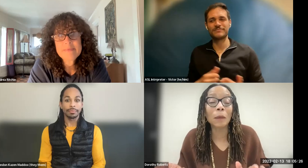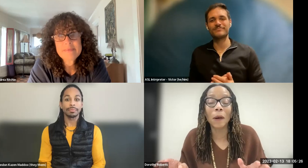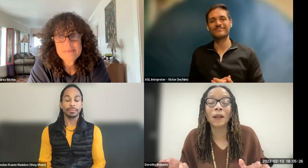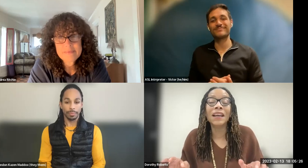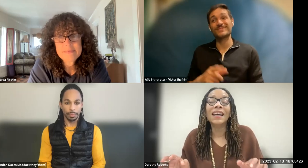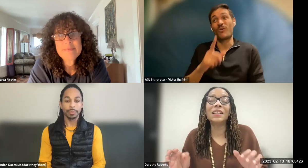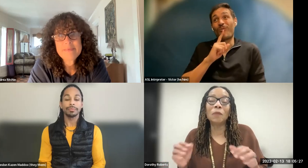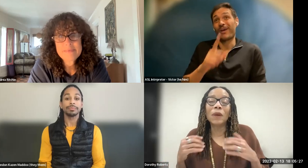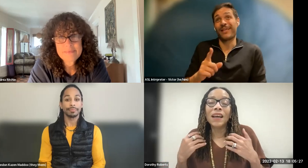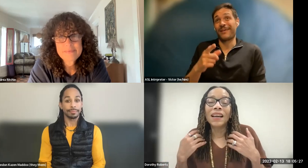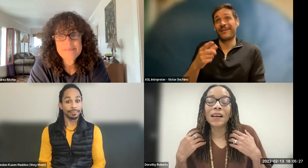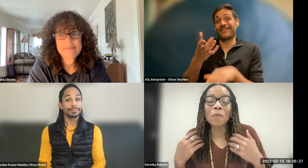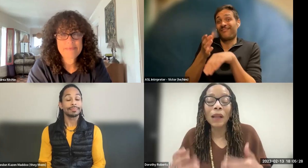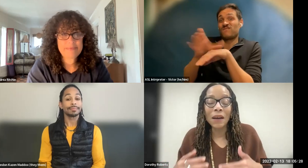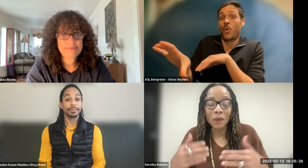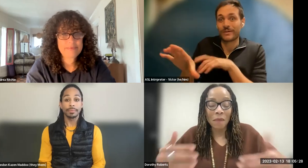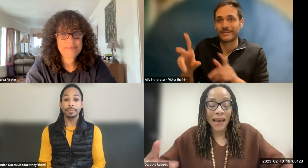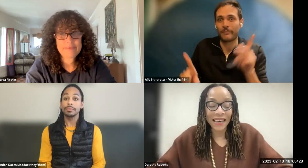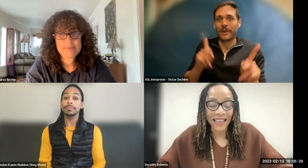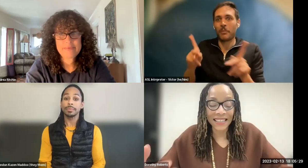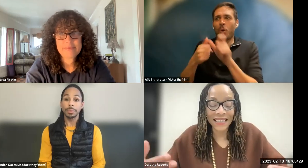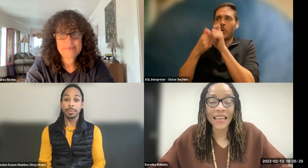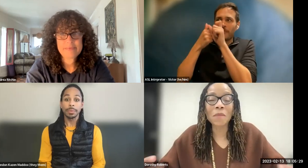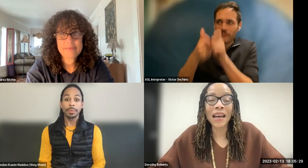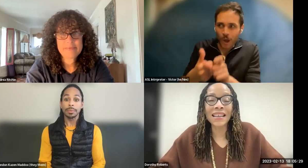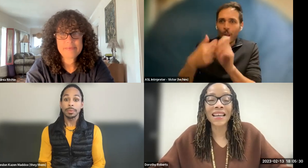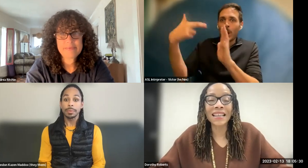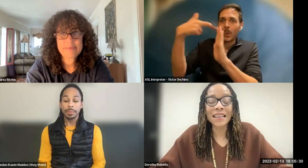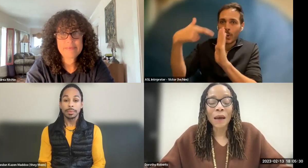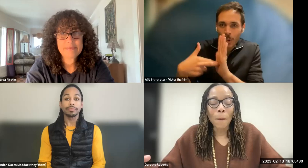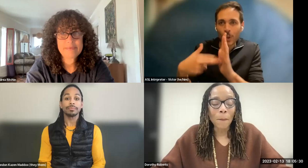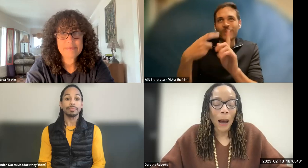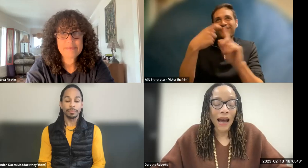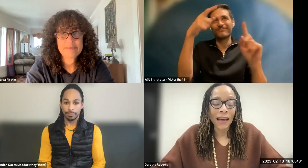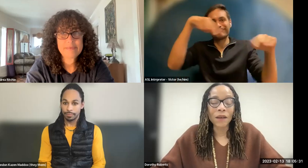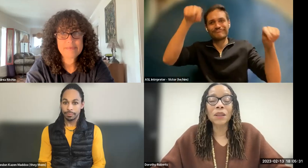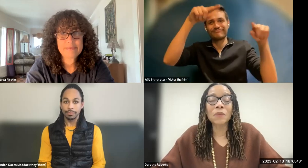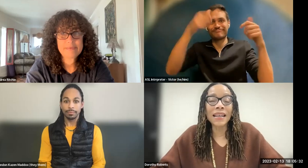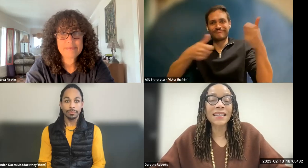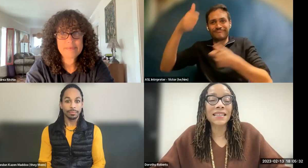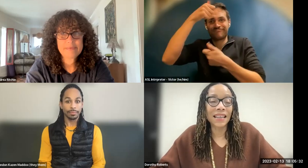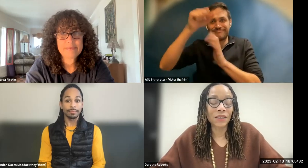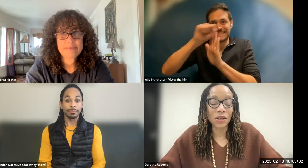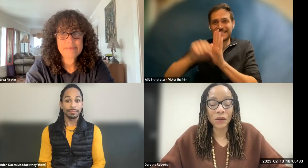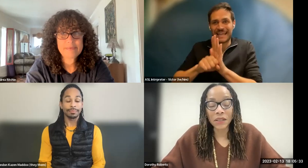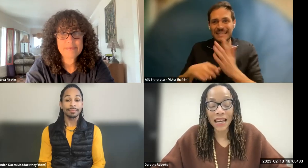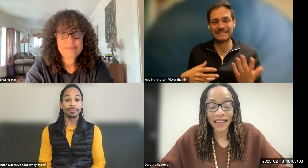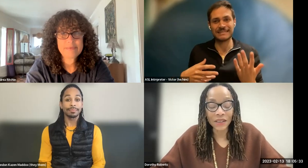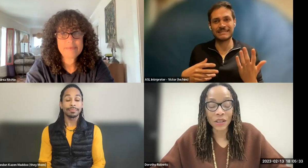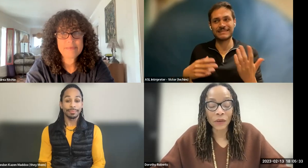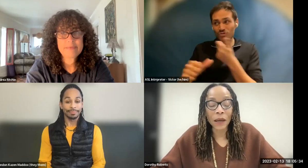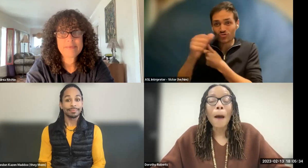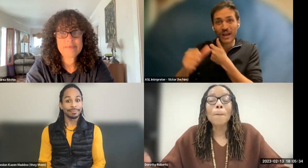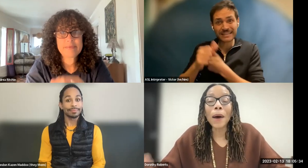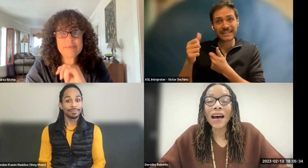coercing people to comply with mandates, state mandates, by threatening to take their children or take